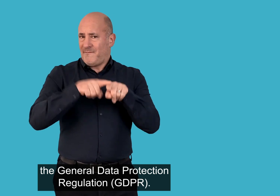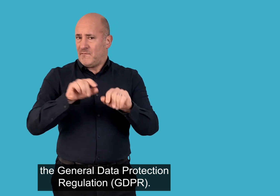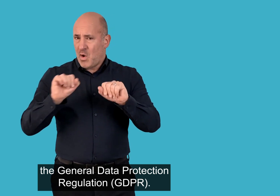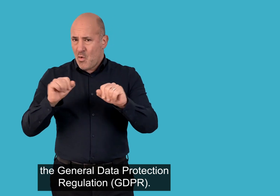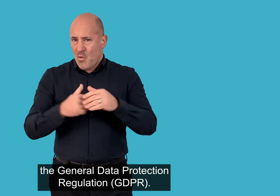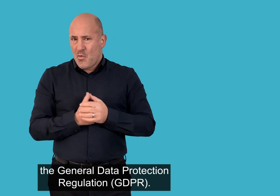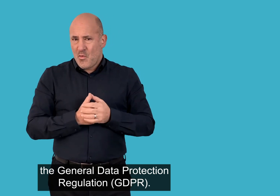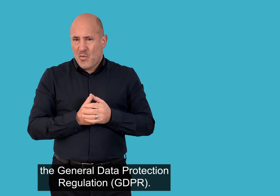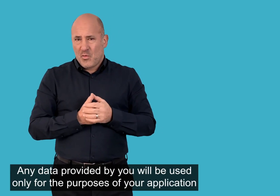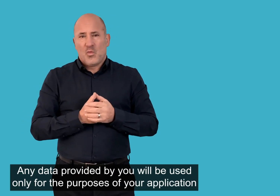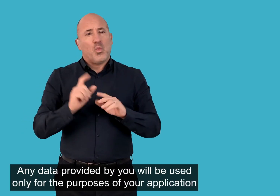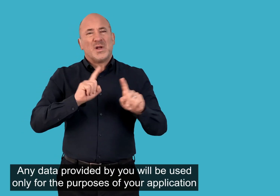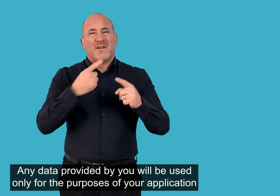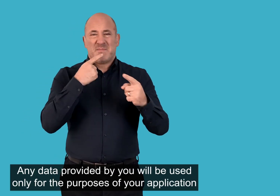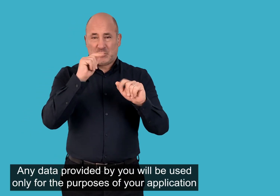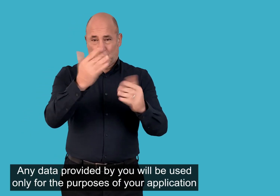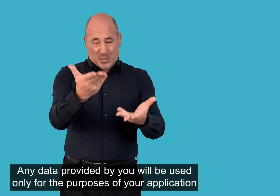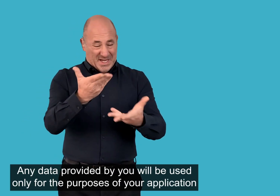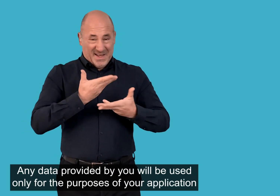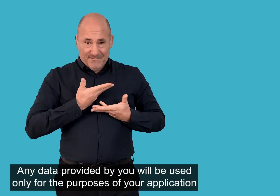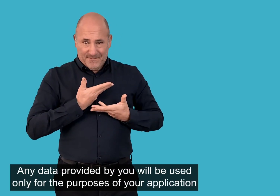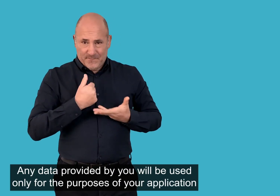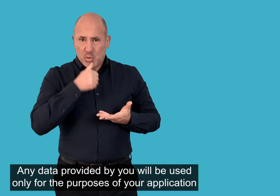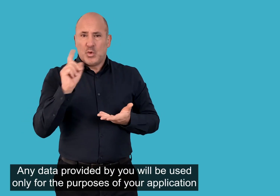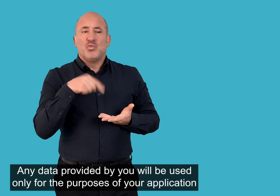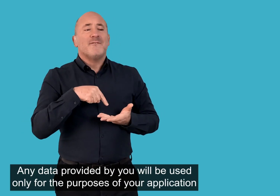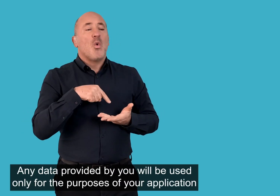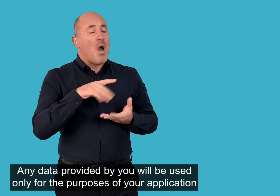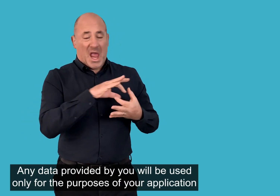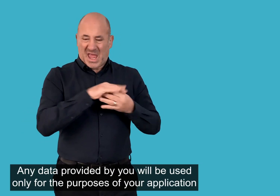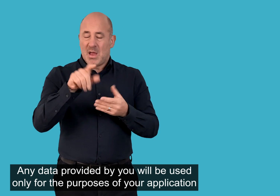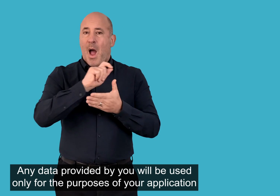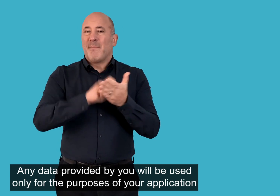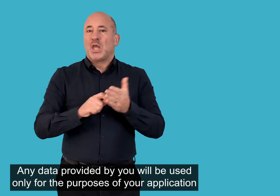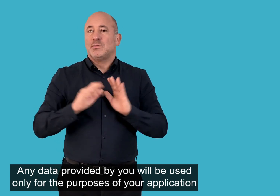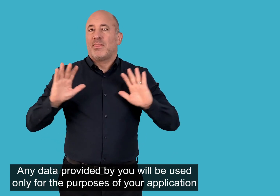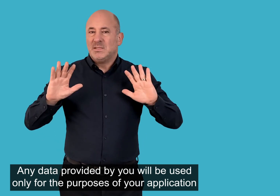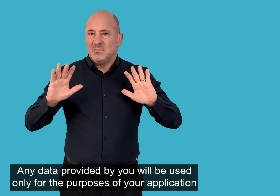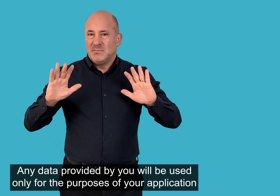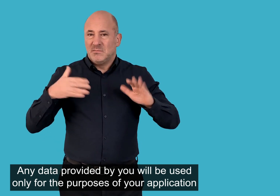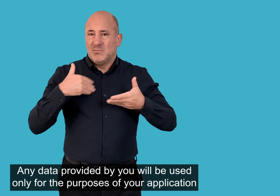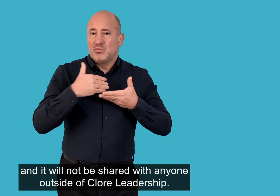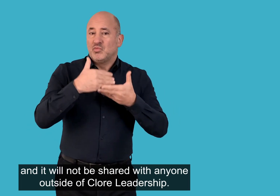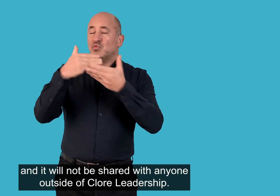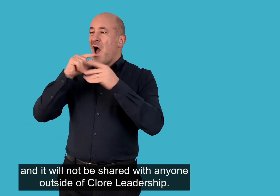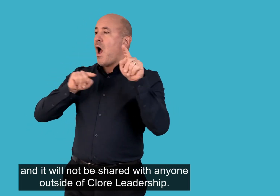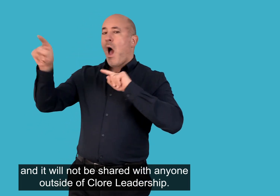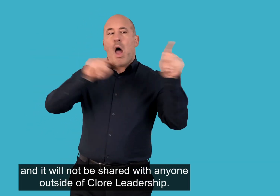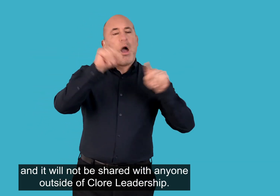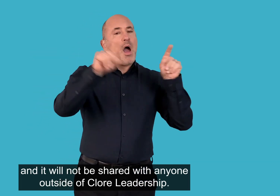(GDPR). Any data provided by you will be used only for the purpose of your application, and it will not be